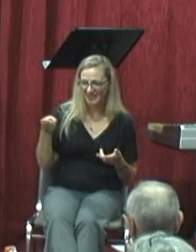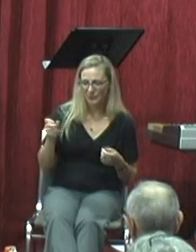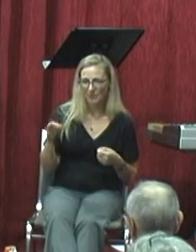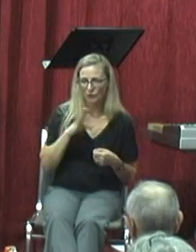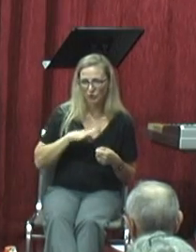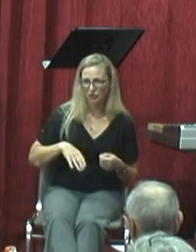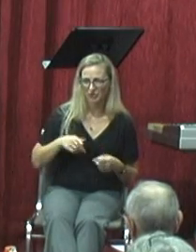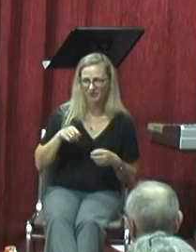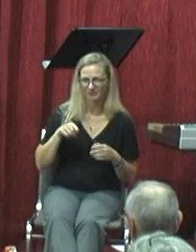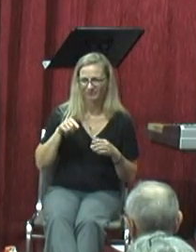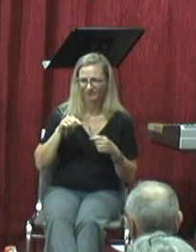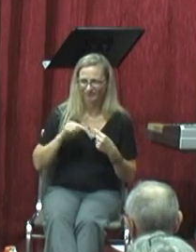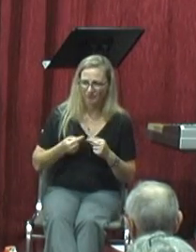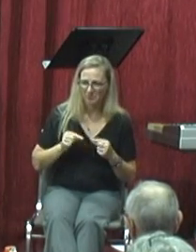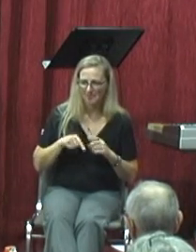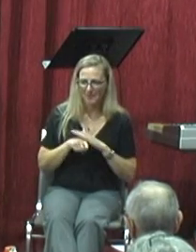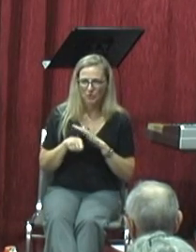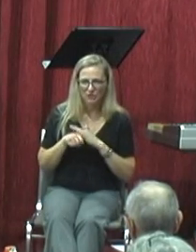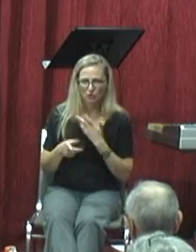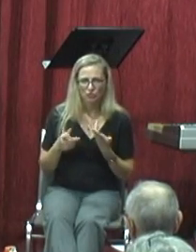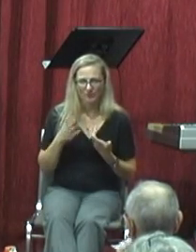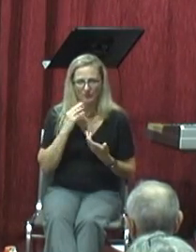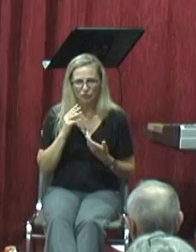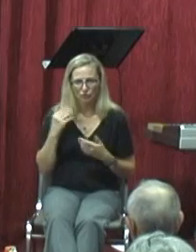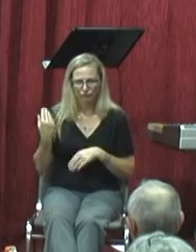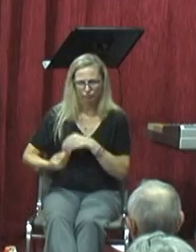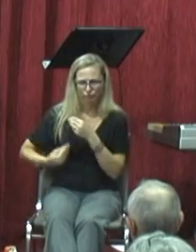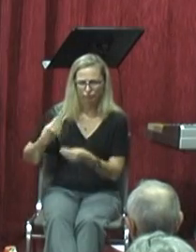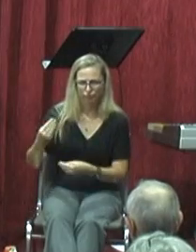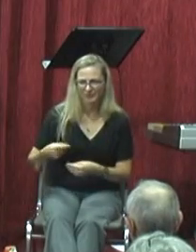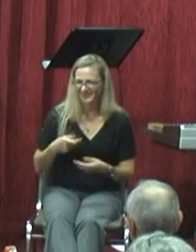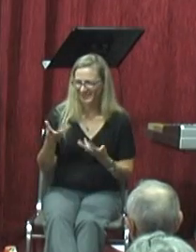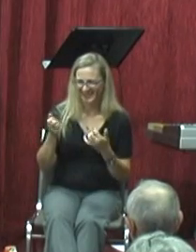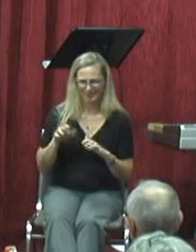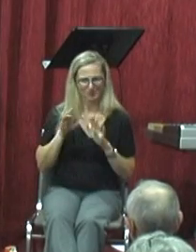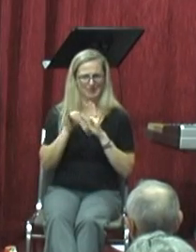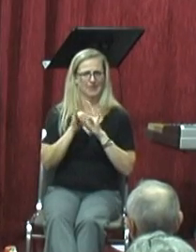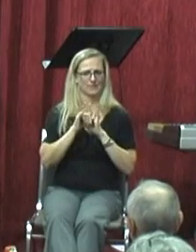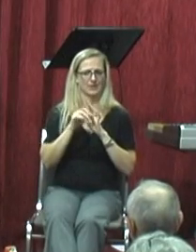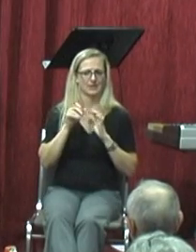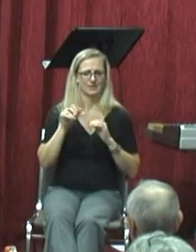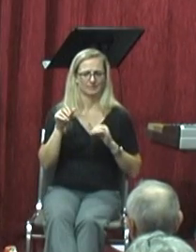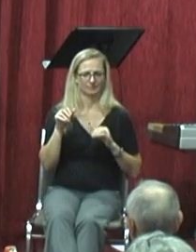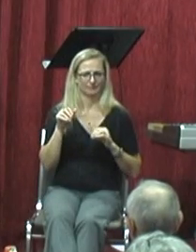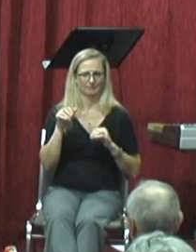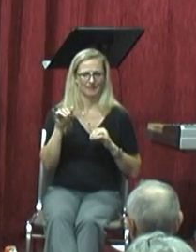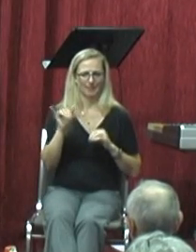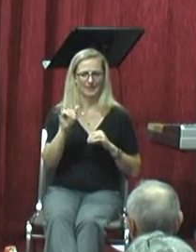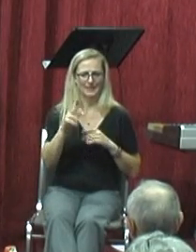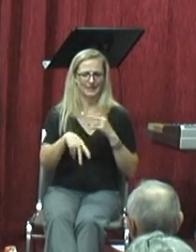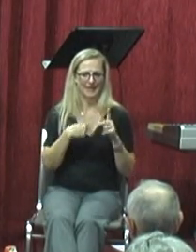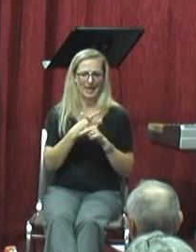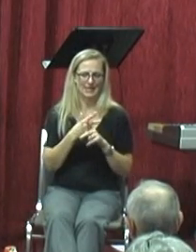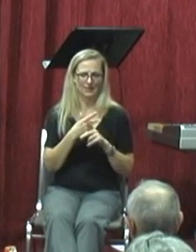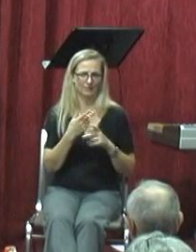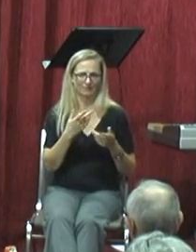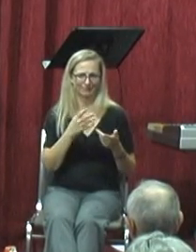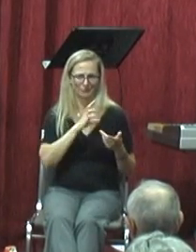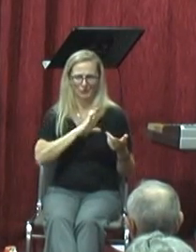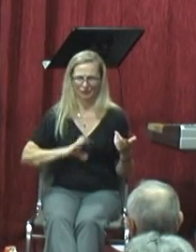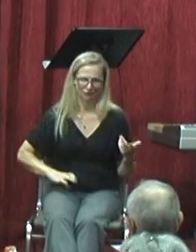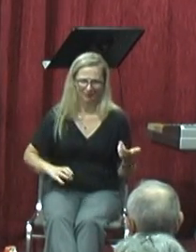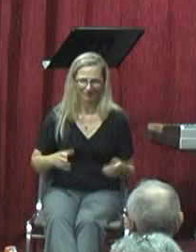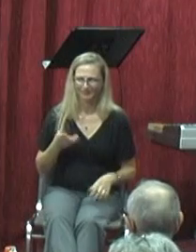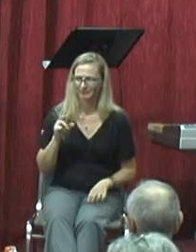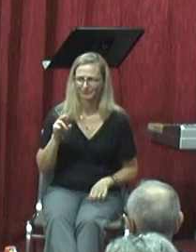Christian persecution of Jews over the centuries. So they didn't want to identify as a type of Christian, like a Chinese Christian or a Portuguese